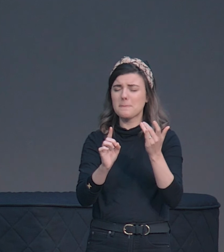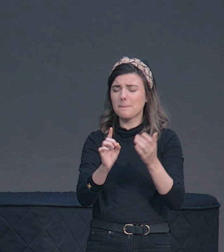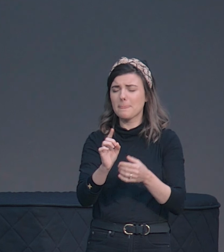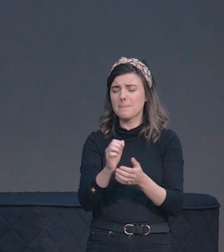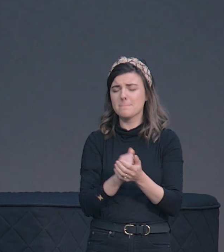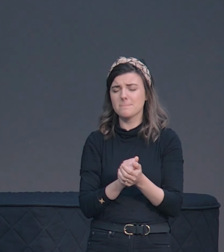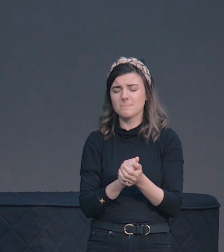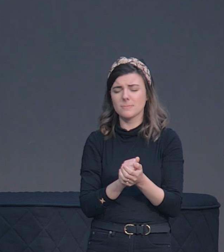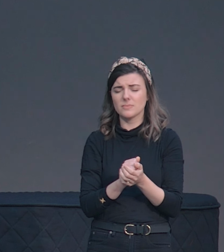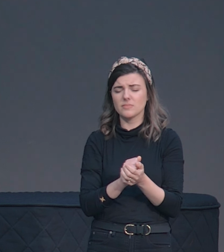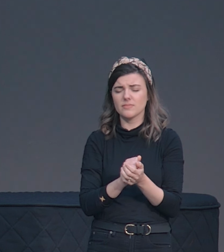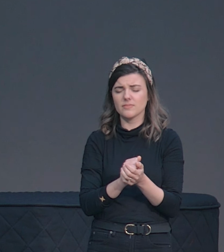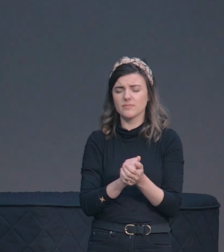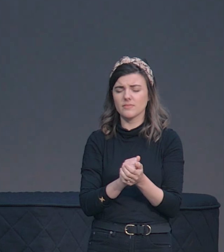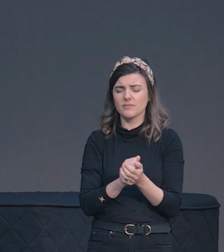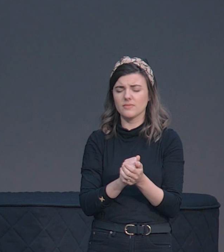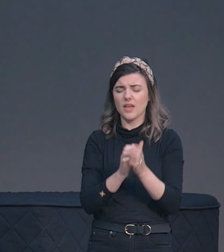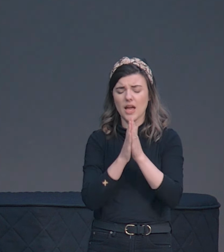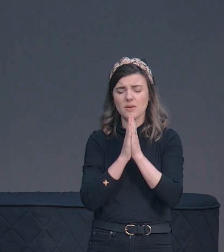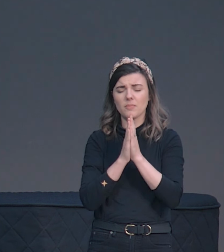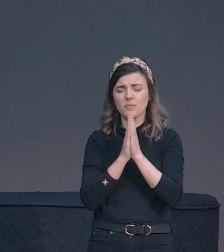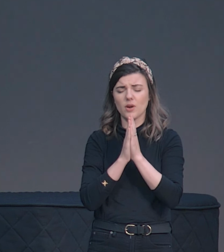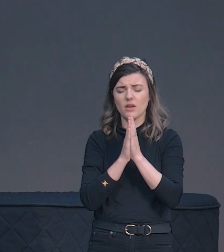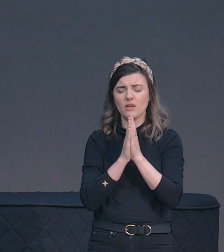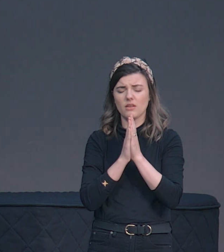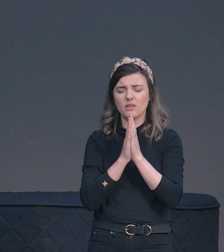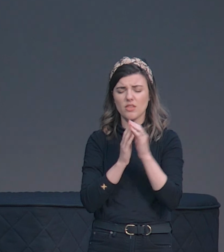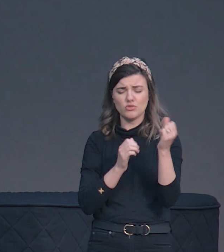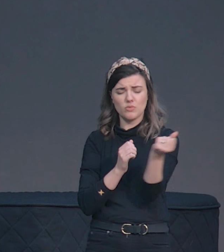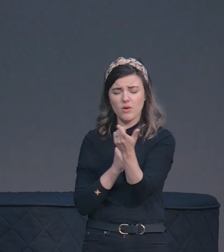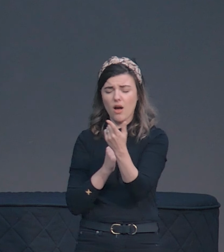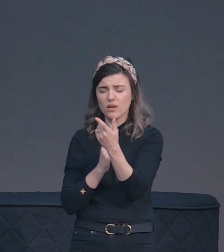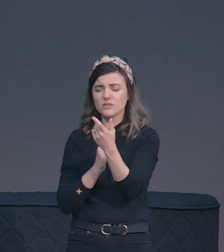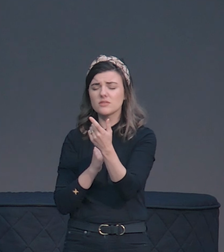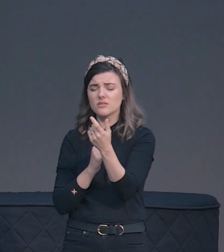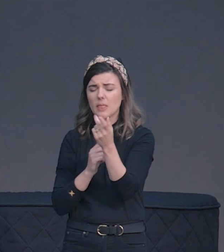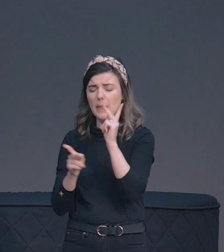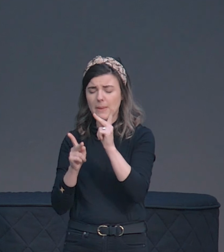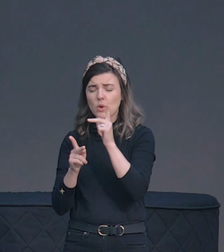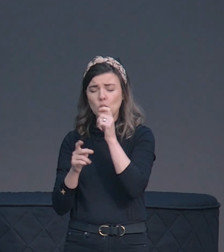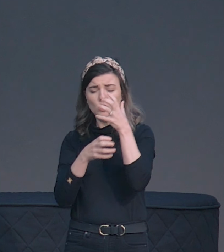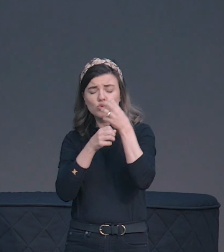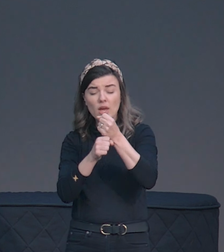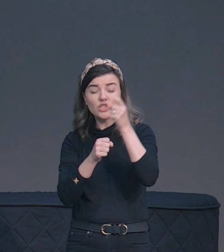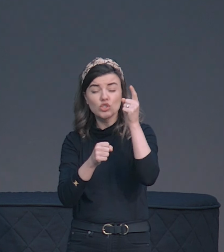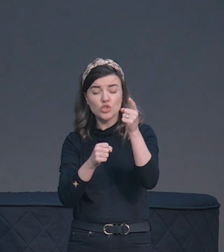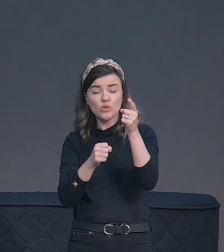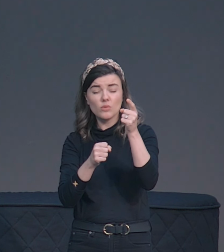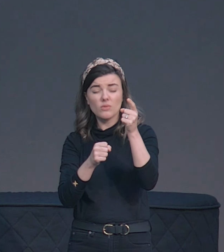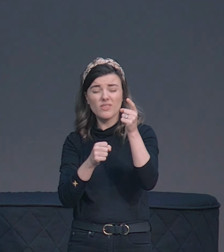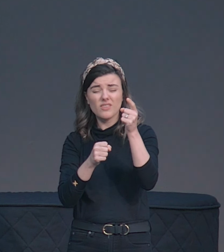father i pray that you would now turn the eyes of those who trust in jesus back to him